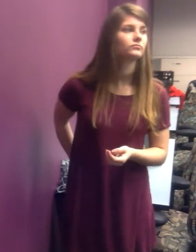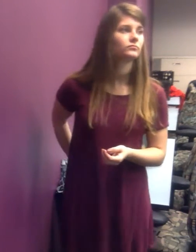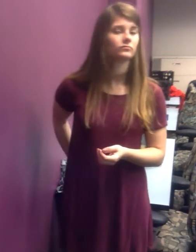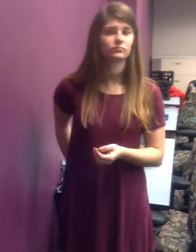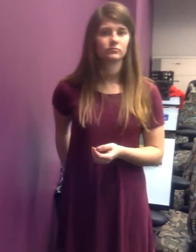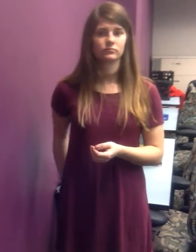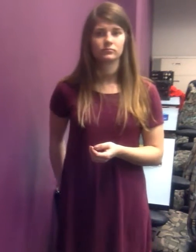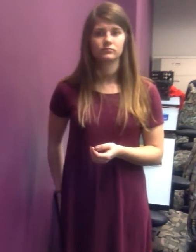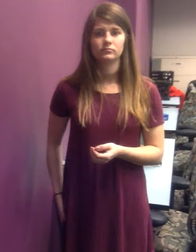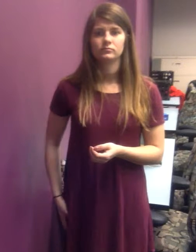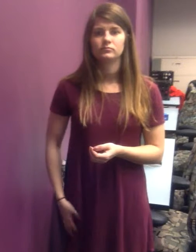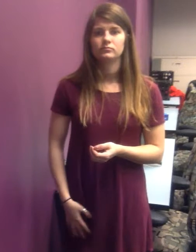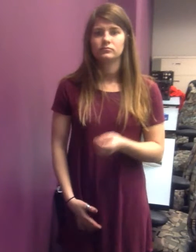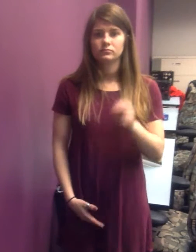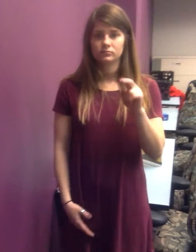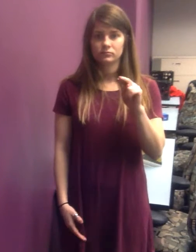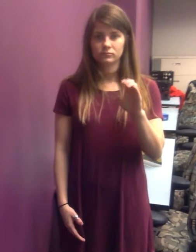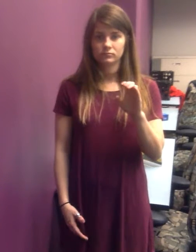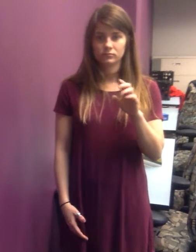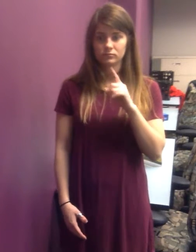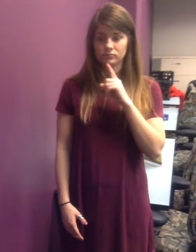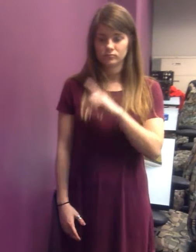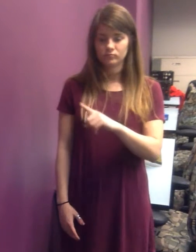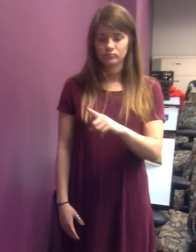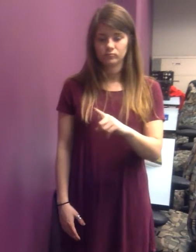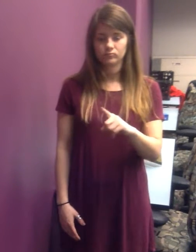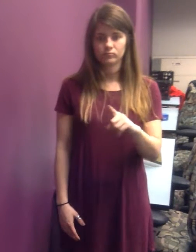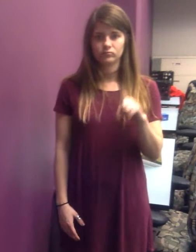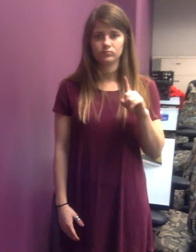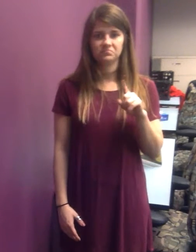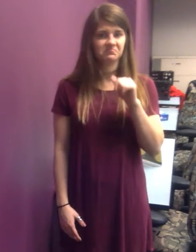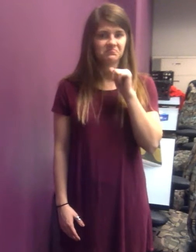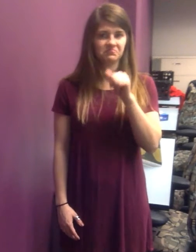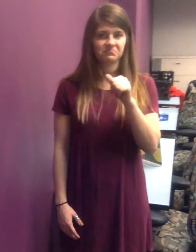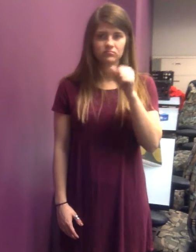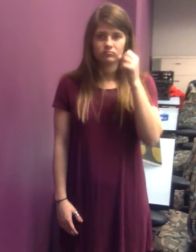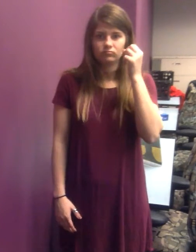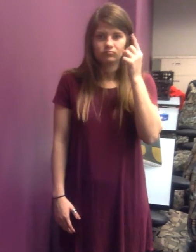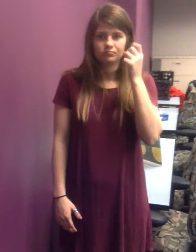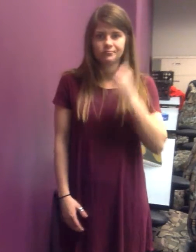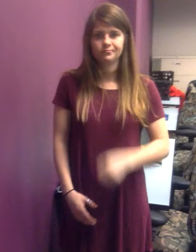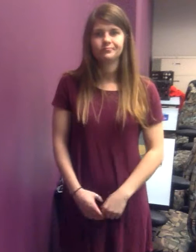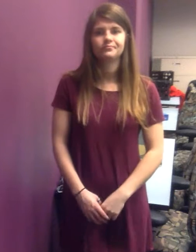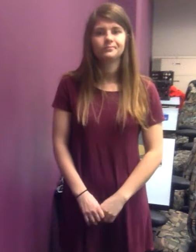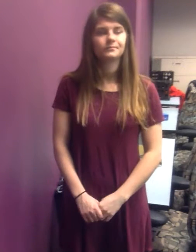State Senator David Rouser. Well, you know, I don't necessarily listen to any one person, and I can't, you know, take off a whole